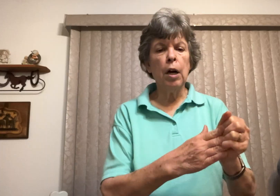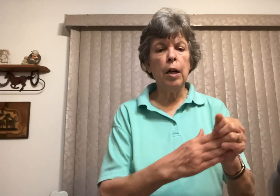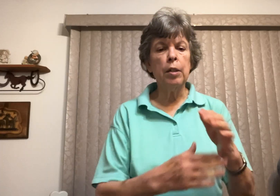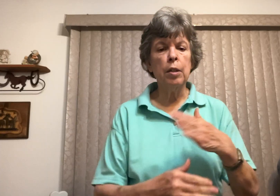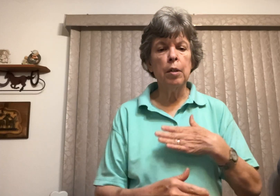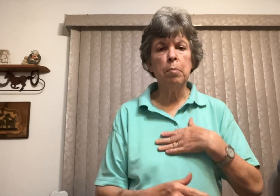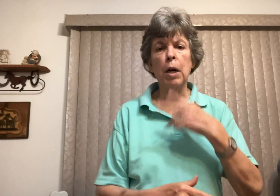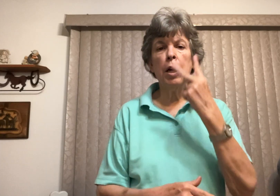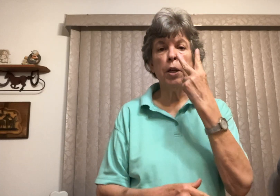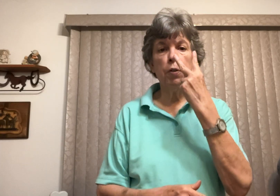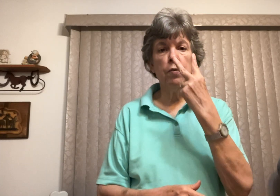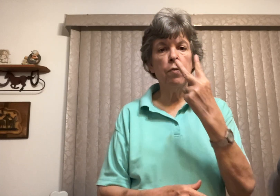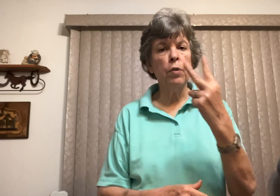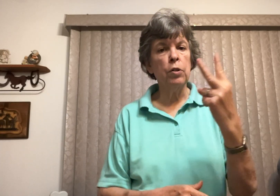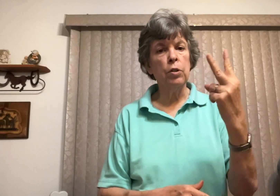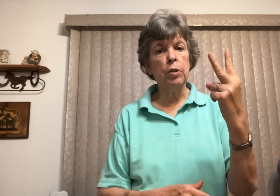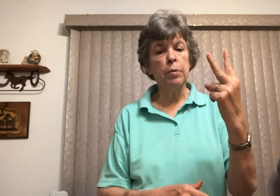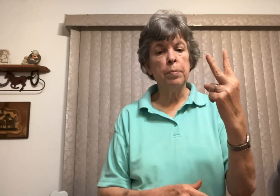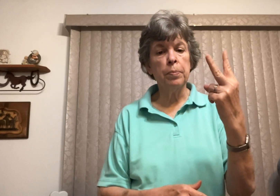Guide my vision.